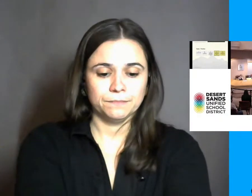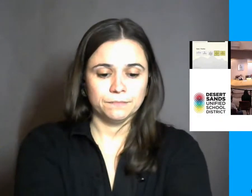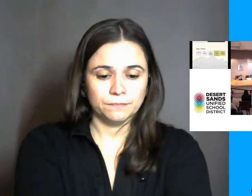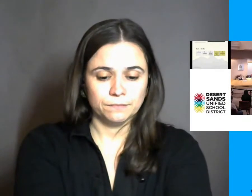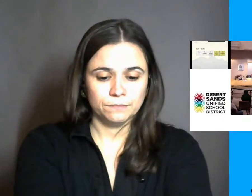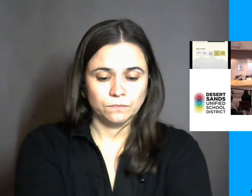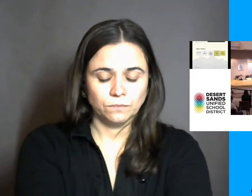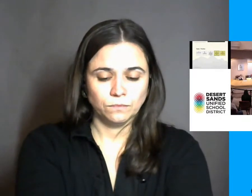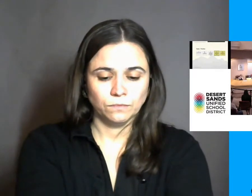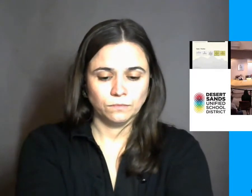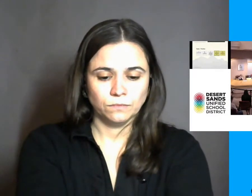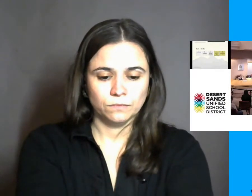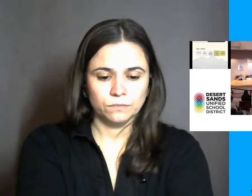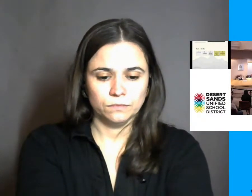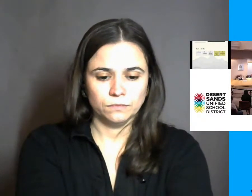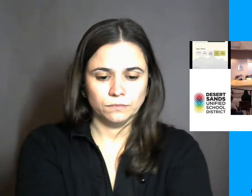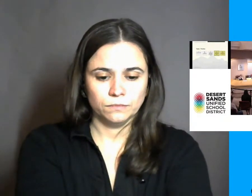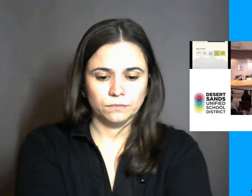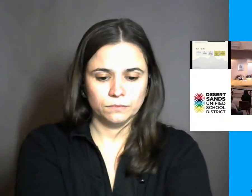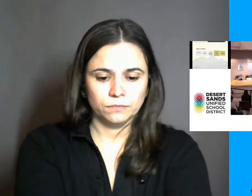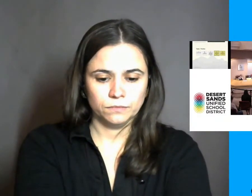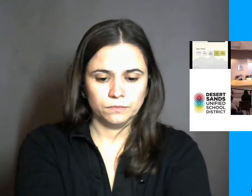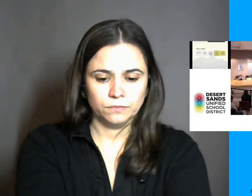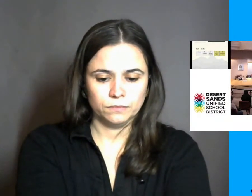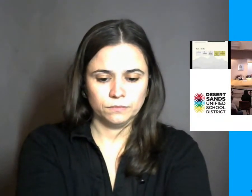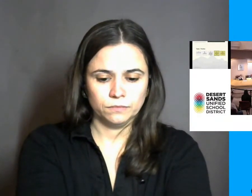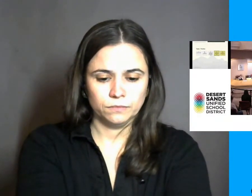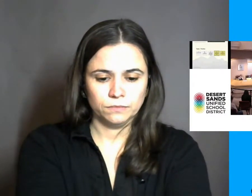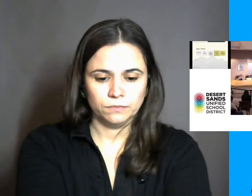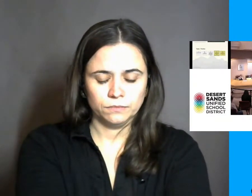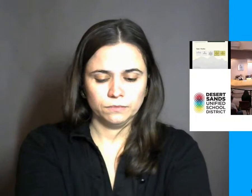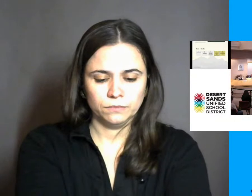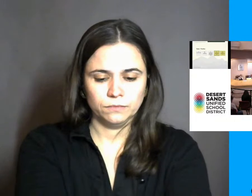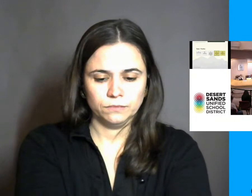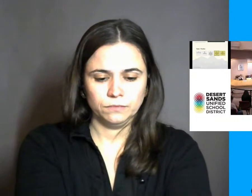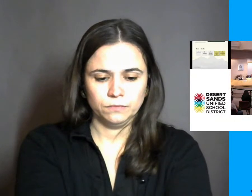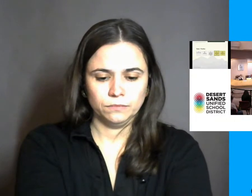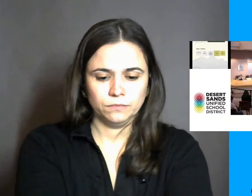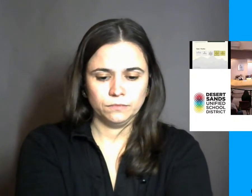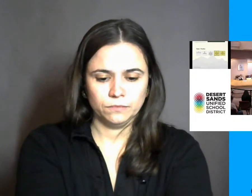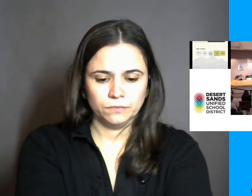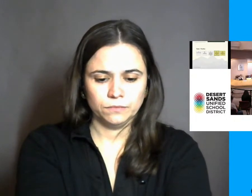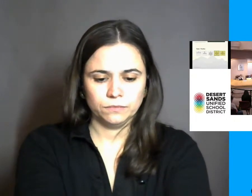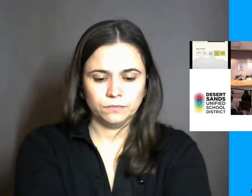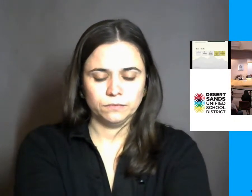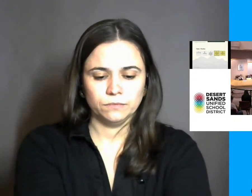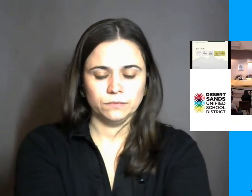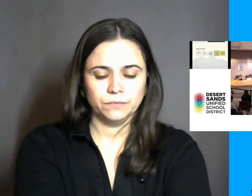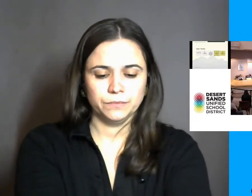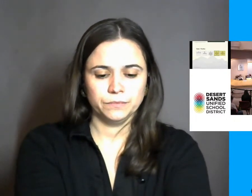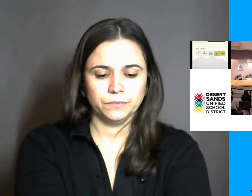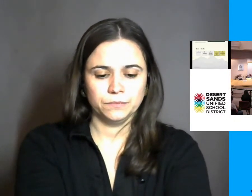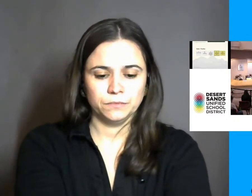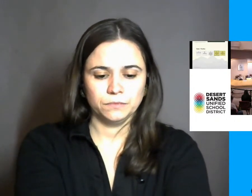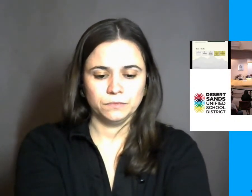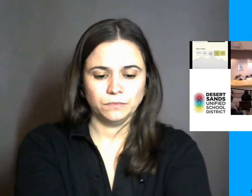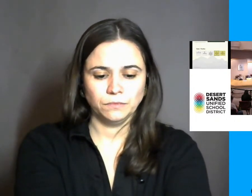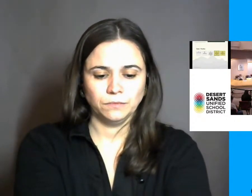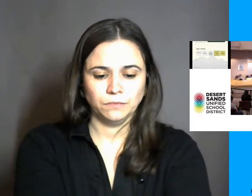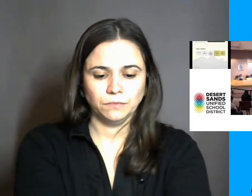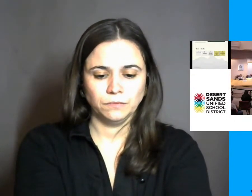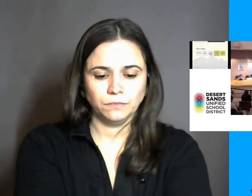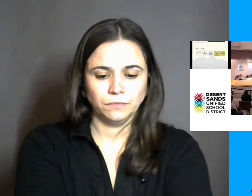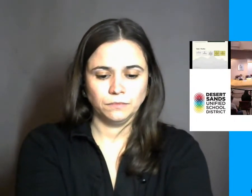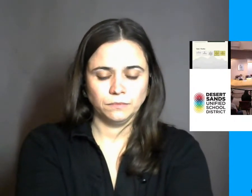different educational departments and the vision for the district as far as education. We've also now, right now, we're in the process